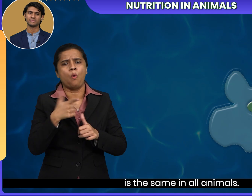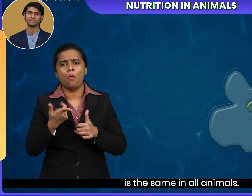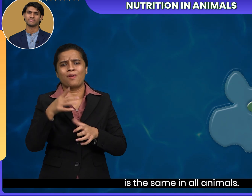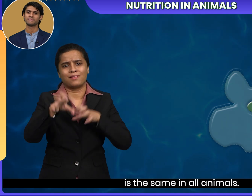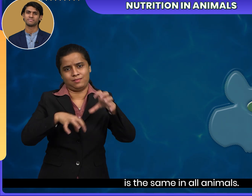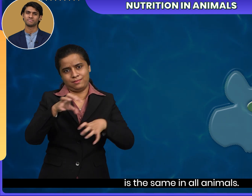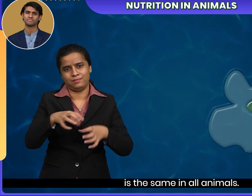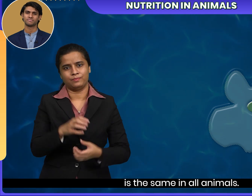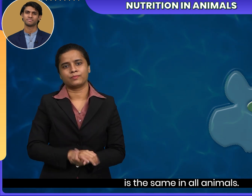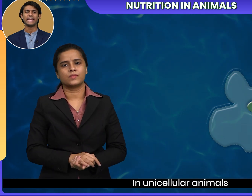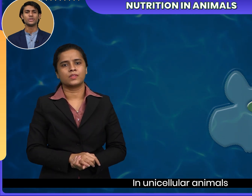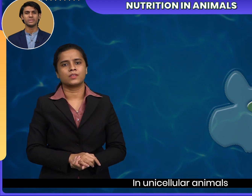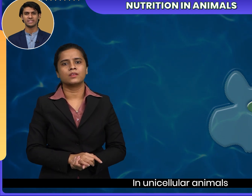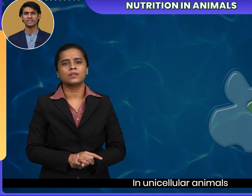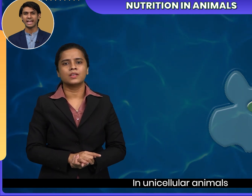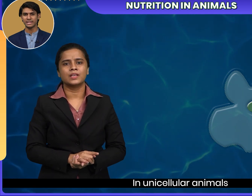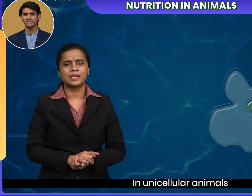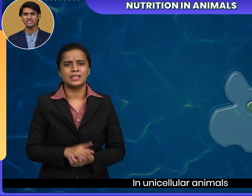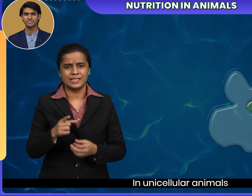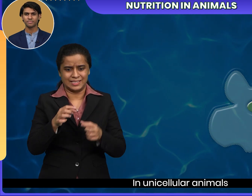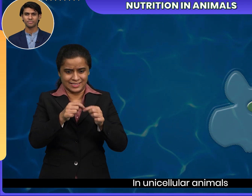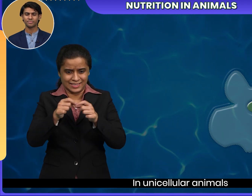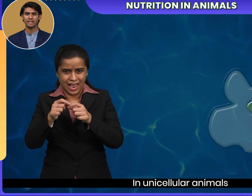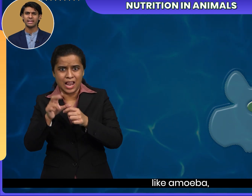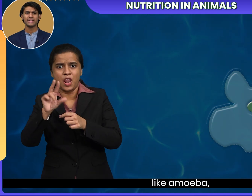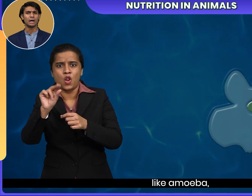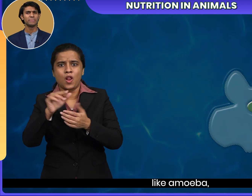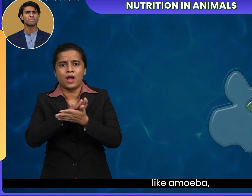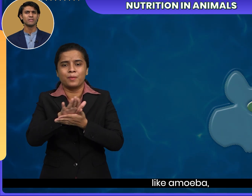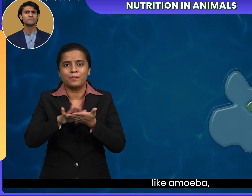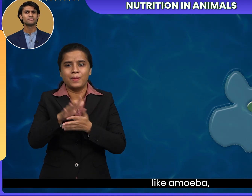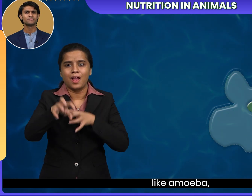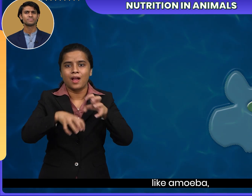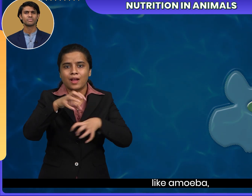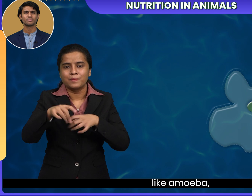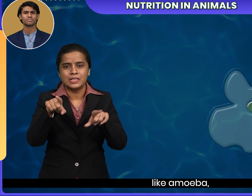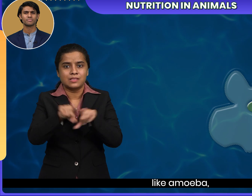animals. In unicellular animals like amoeba,